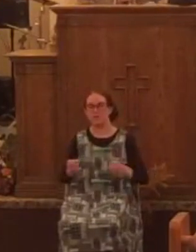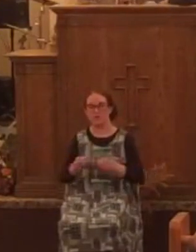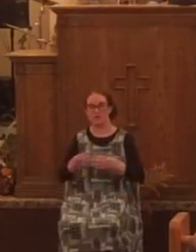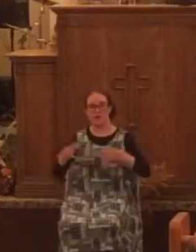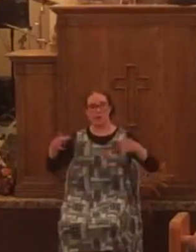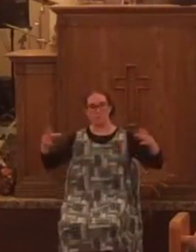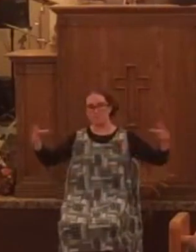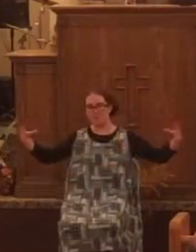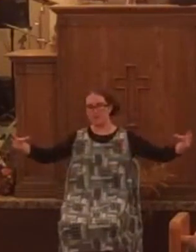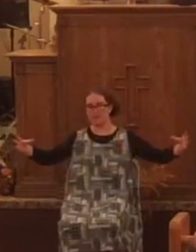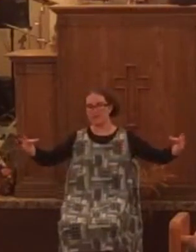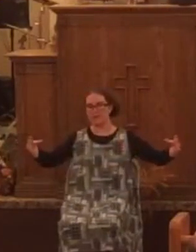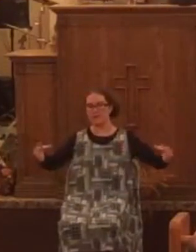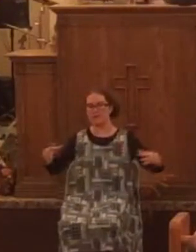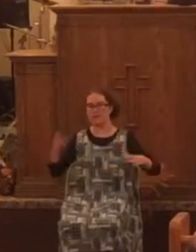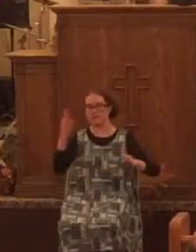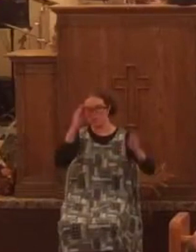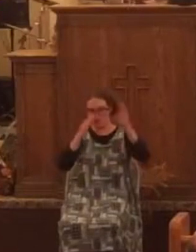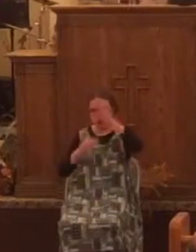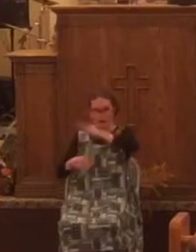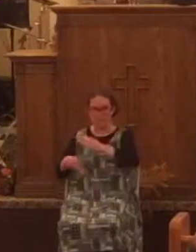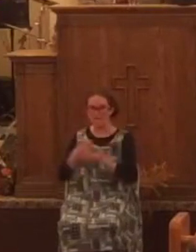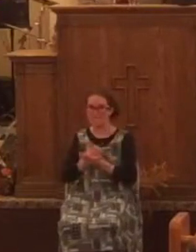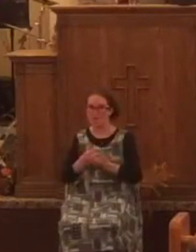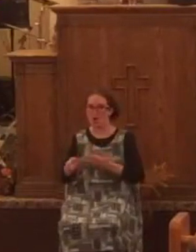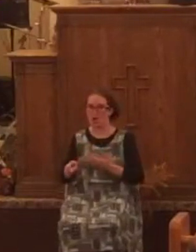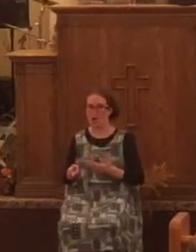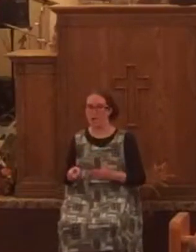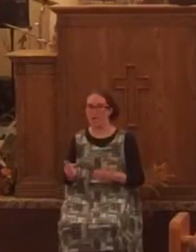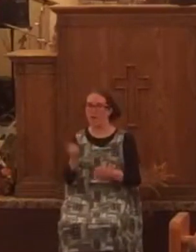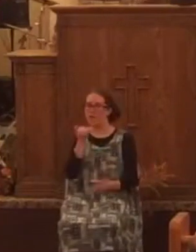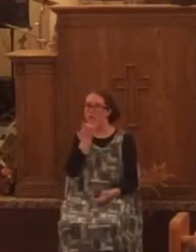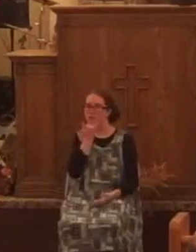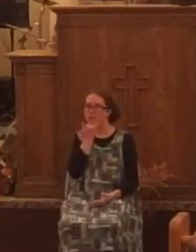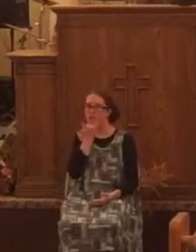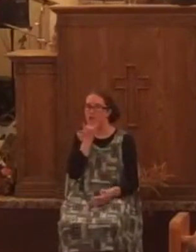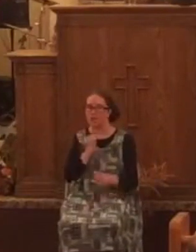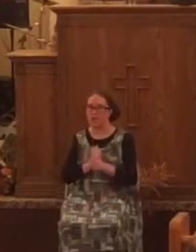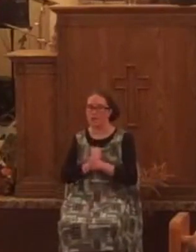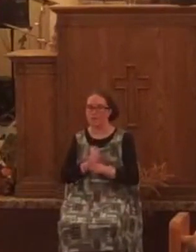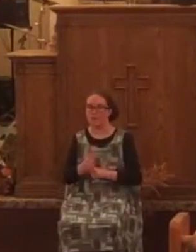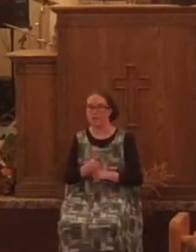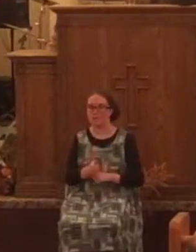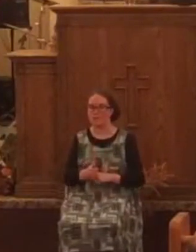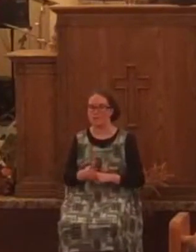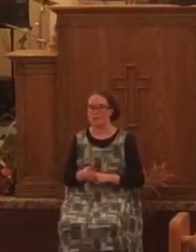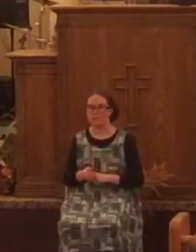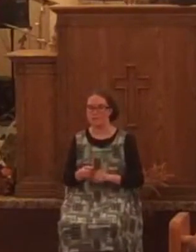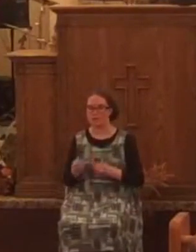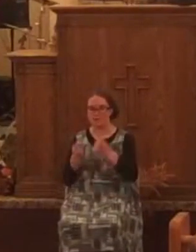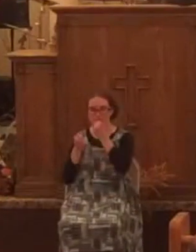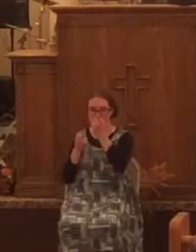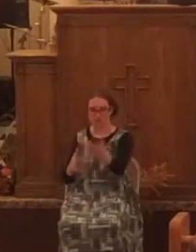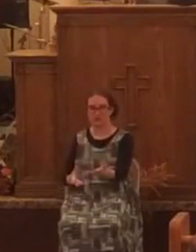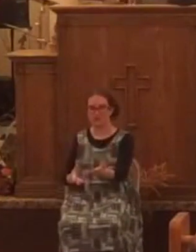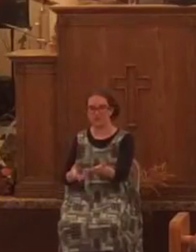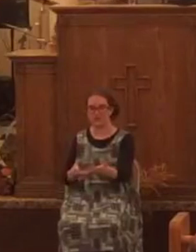our struggles, our failures, our faults, our disappointments, our rejection. Right,